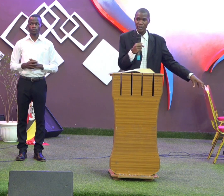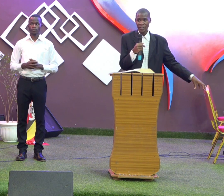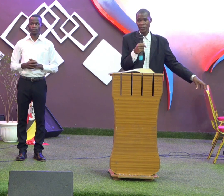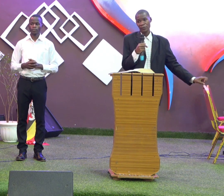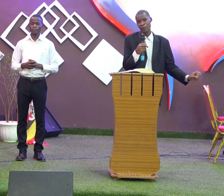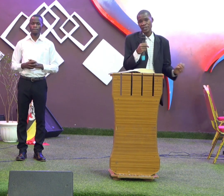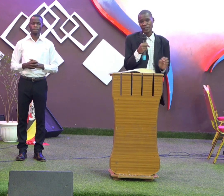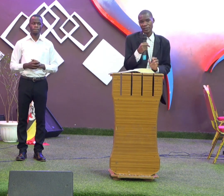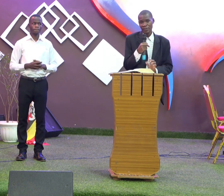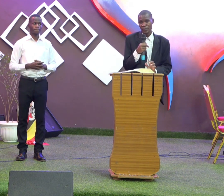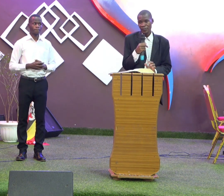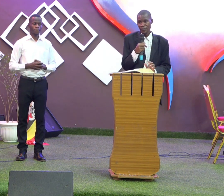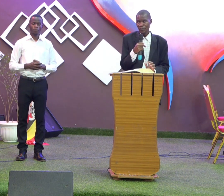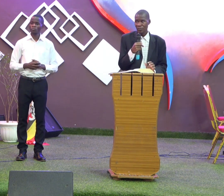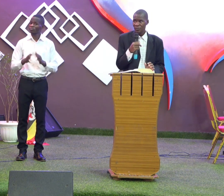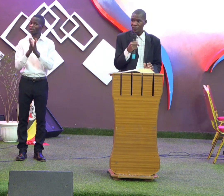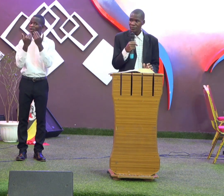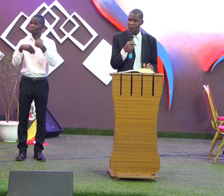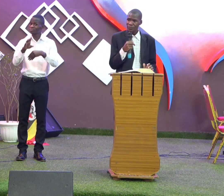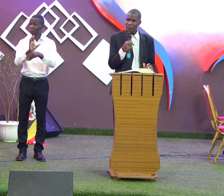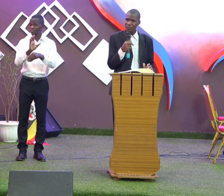got from the baskets of offerings. Nenge kanisa,